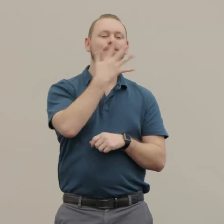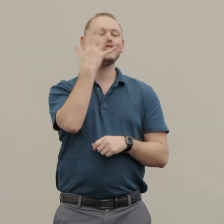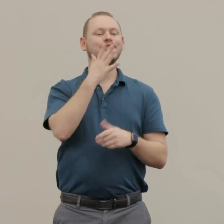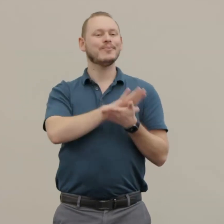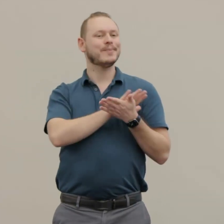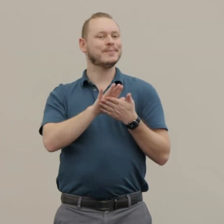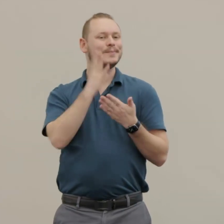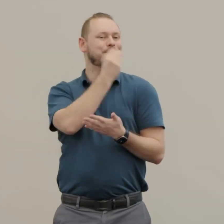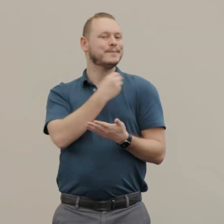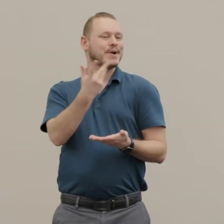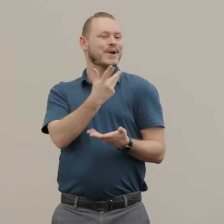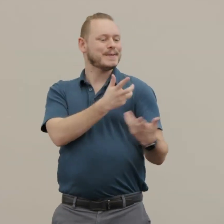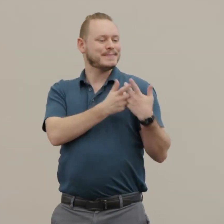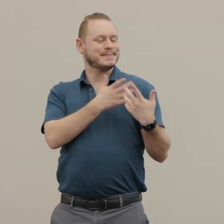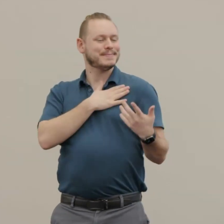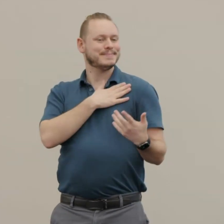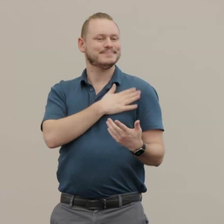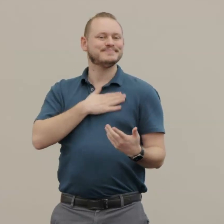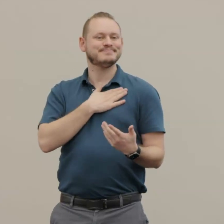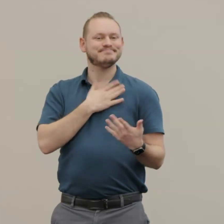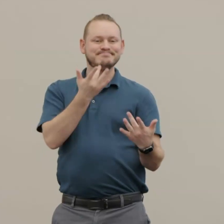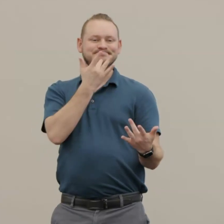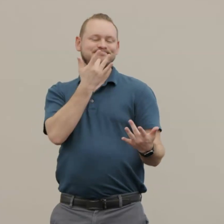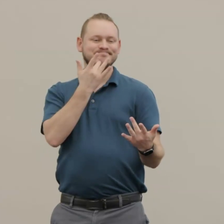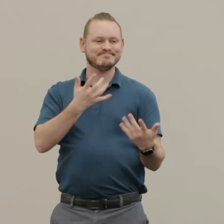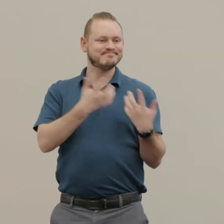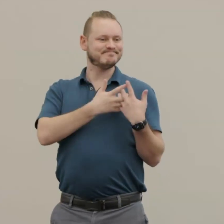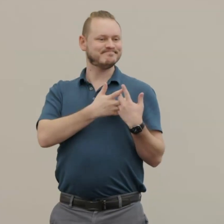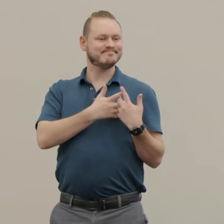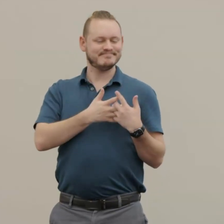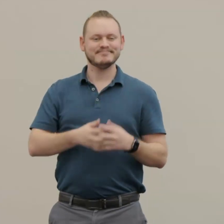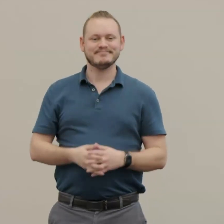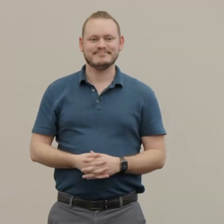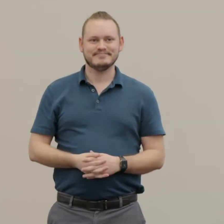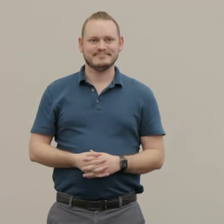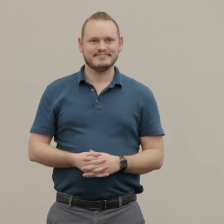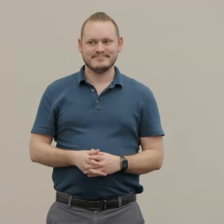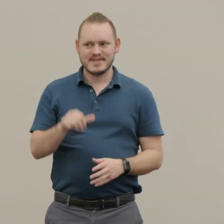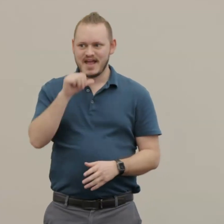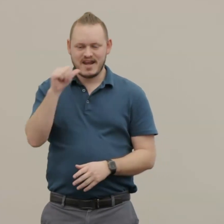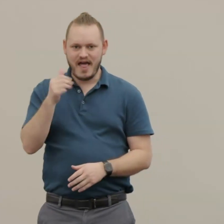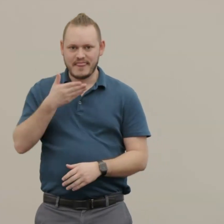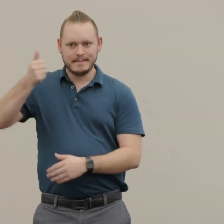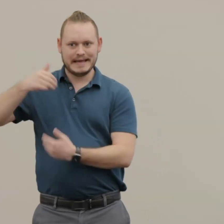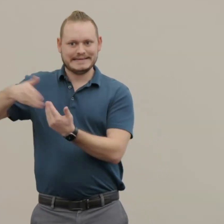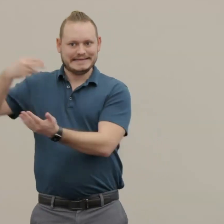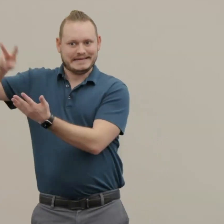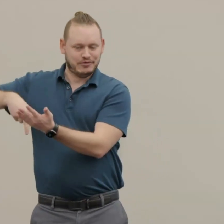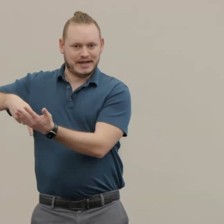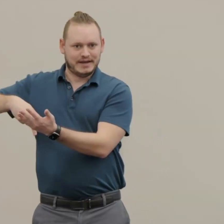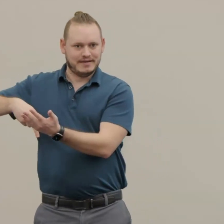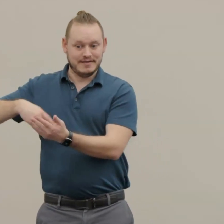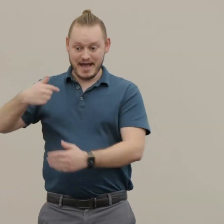pretty. It matches our aesthetic. And it wasn't the font that I